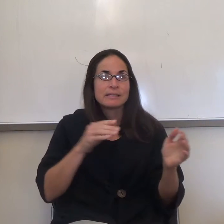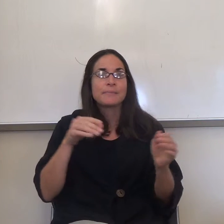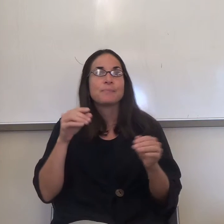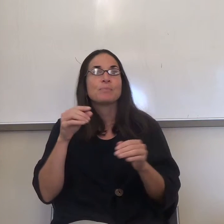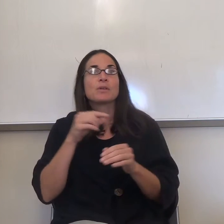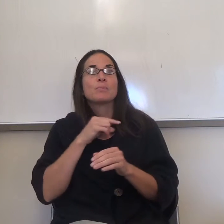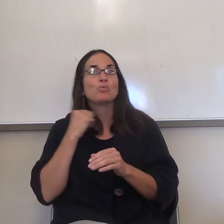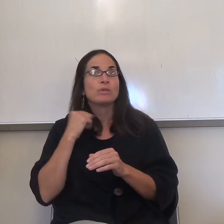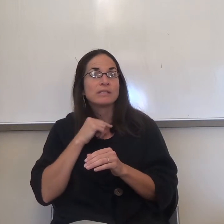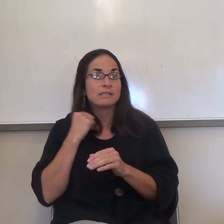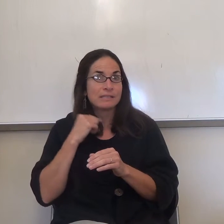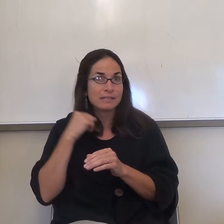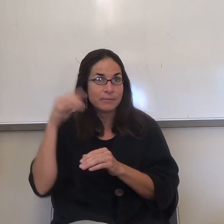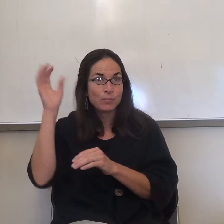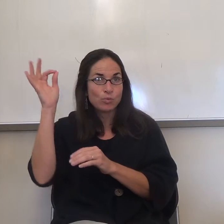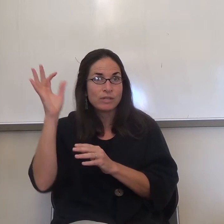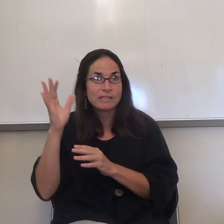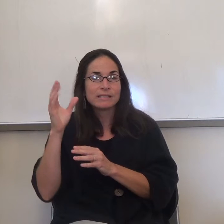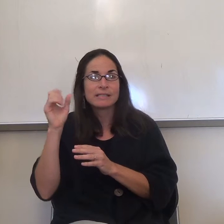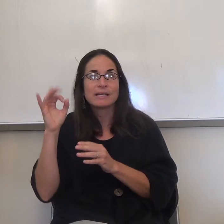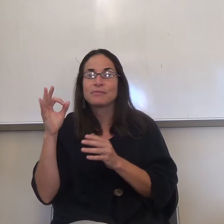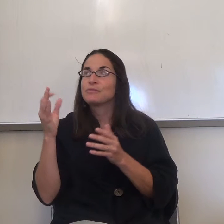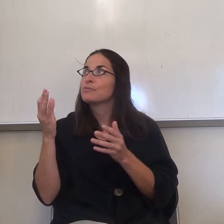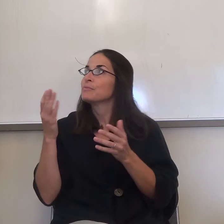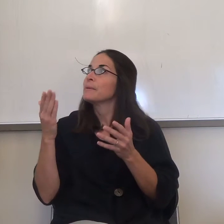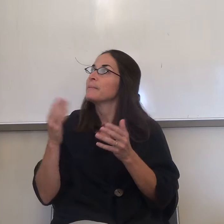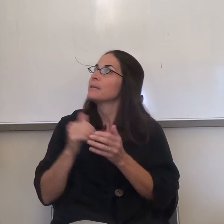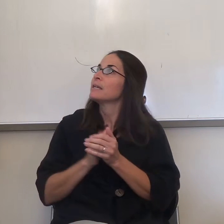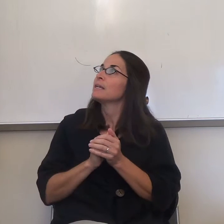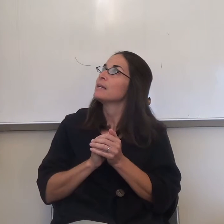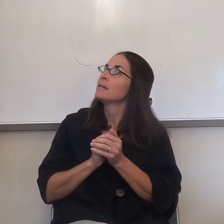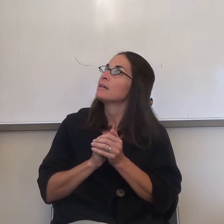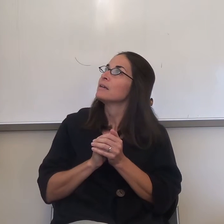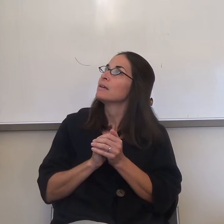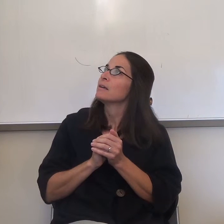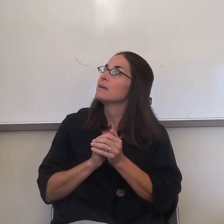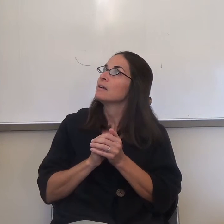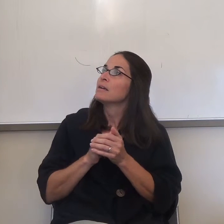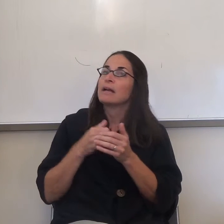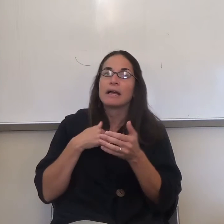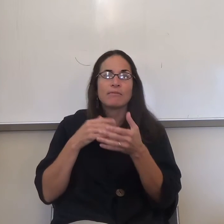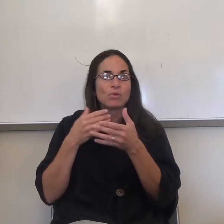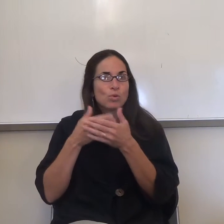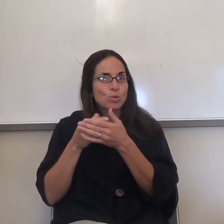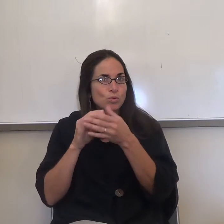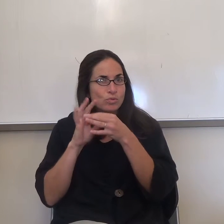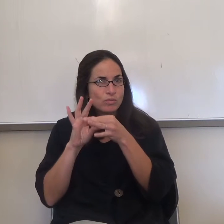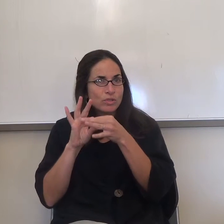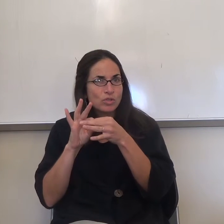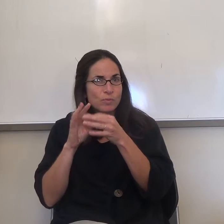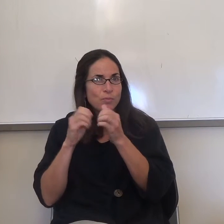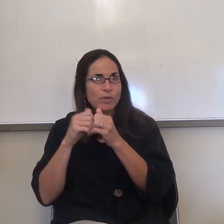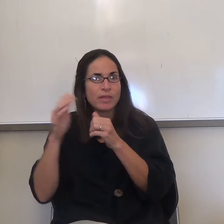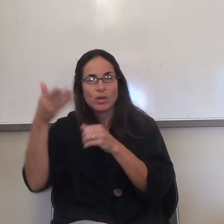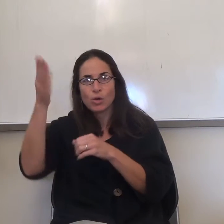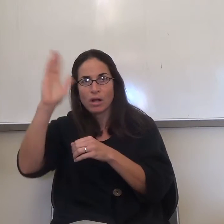be, next to, or that would have a close relationship with, their God at the time.